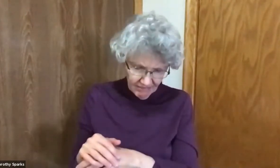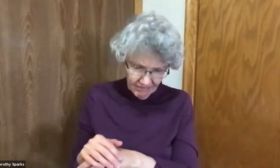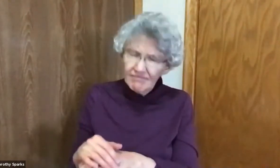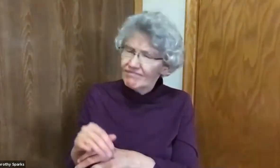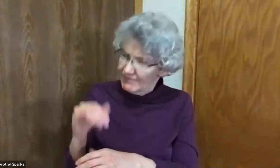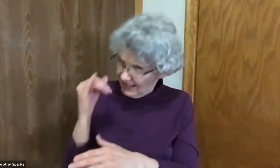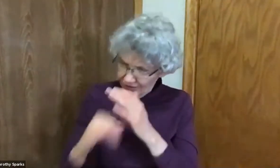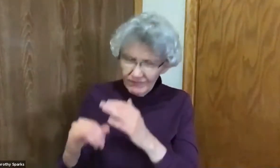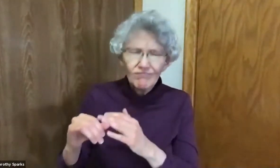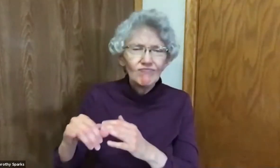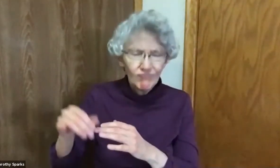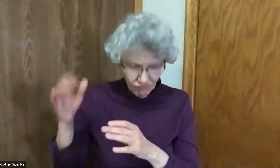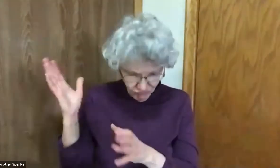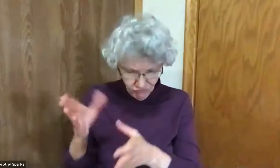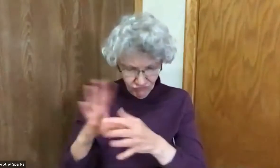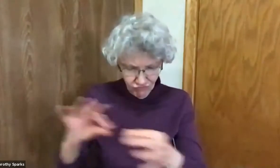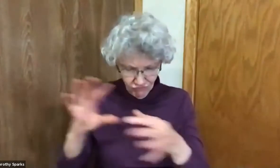In a precarious time,